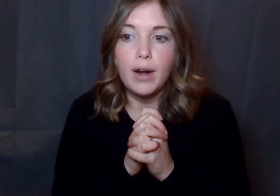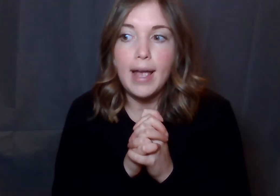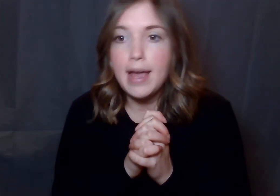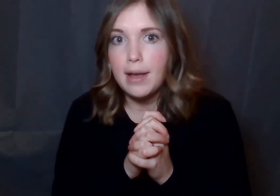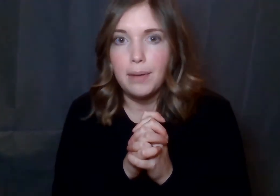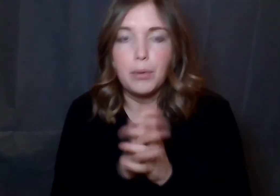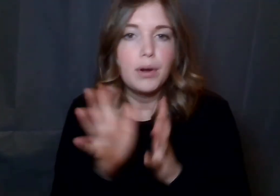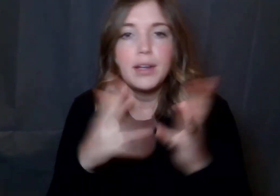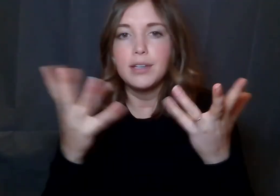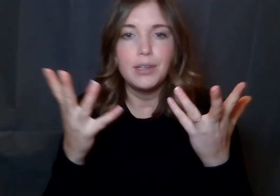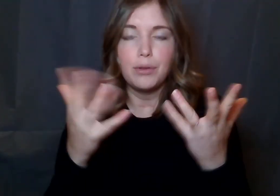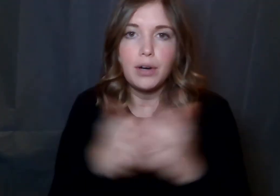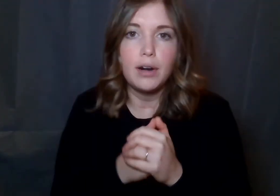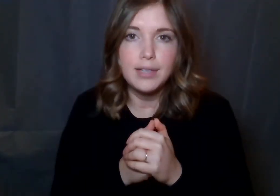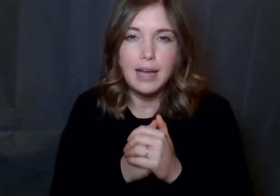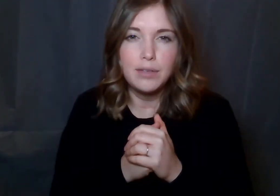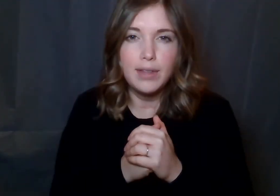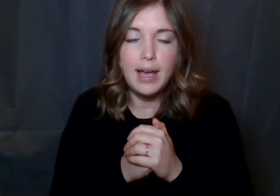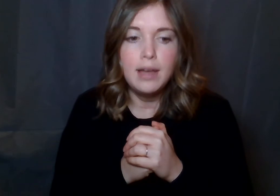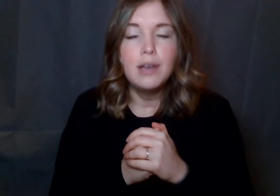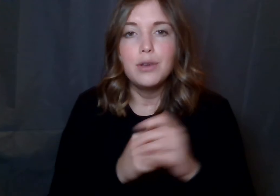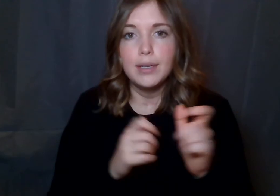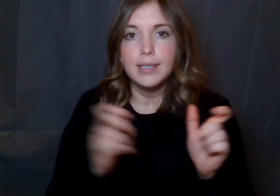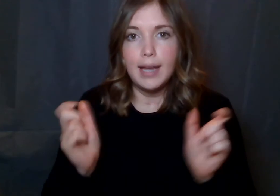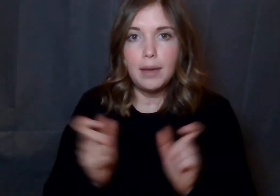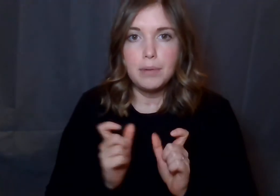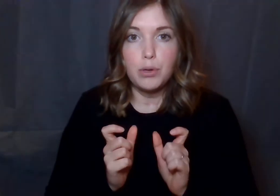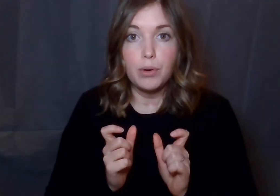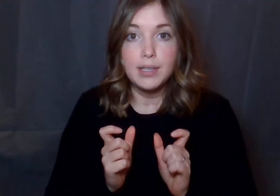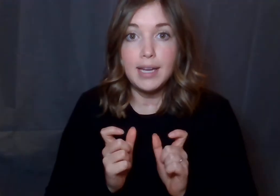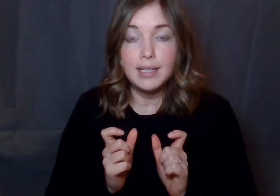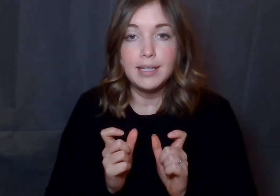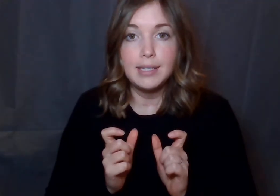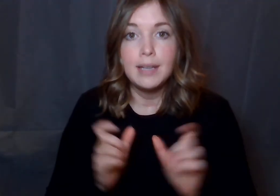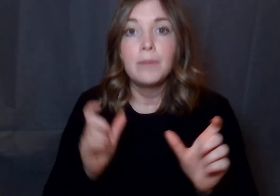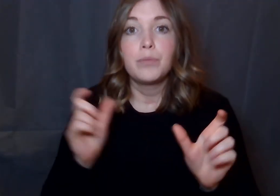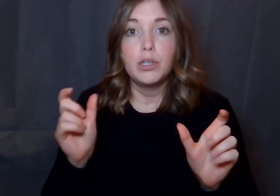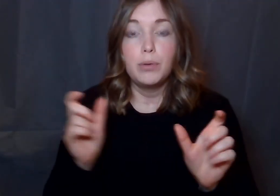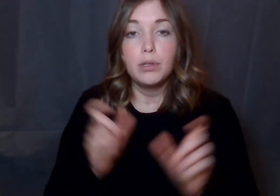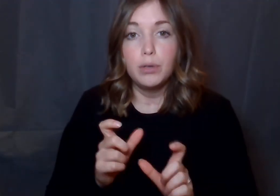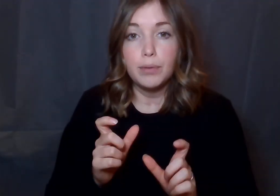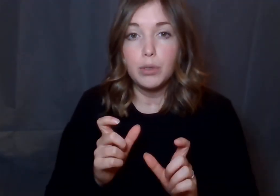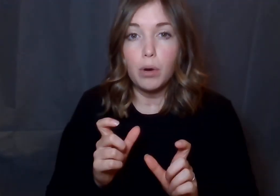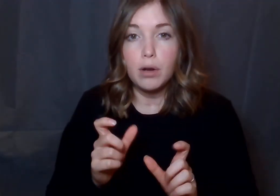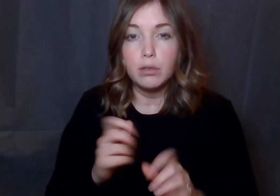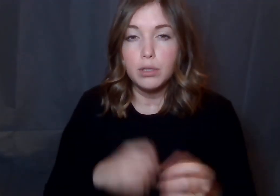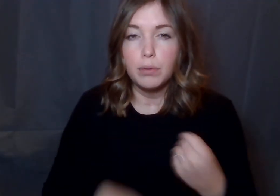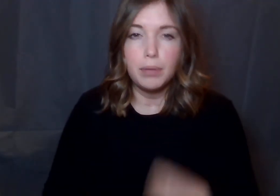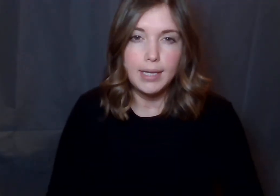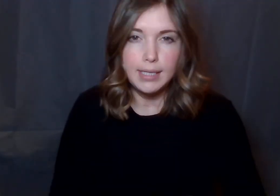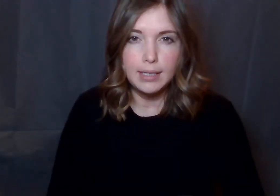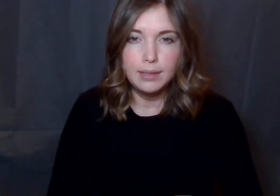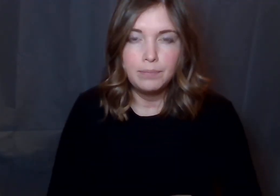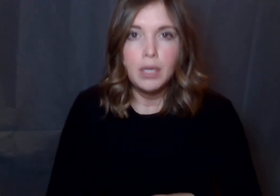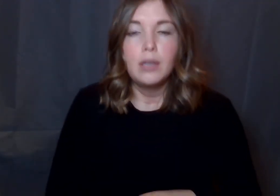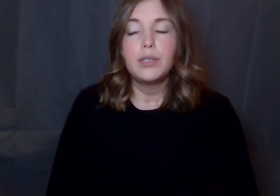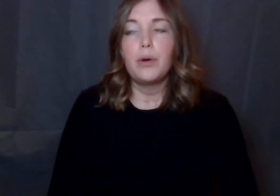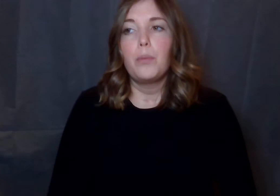or am, or because there aren't signs for that, you can set up your sentence to include a rhetorical to replace it. So what